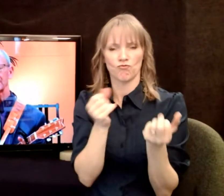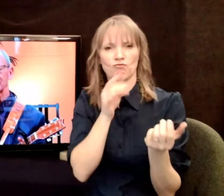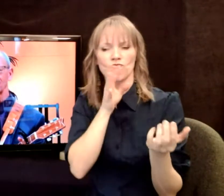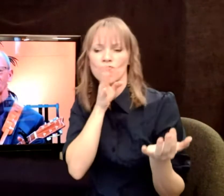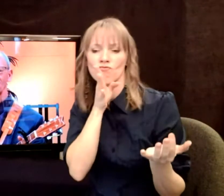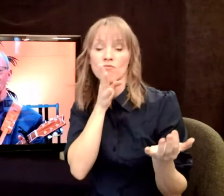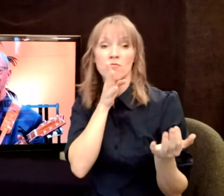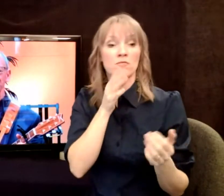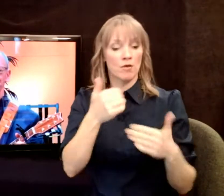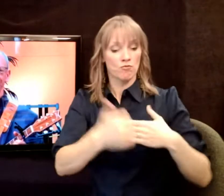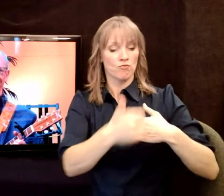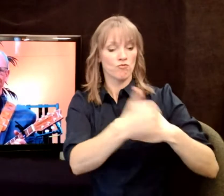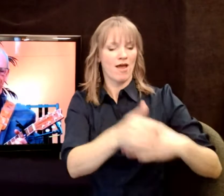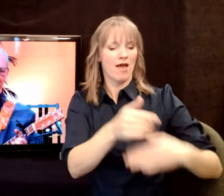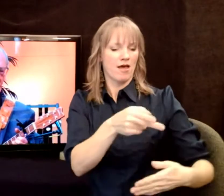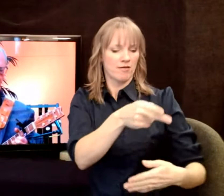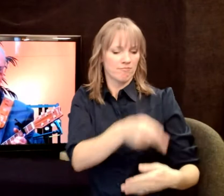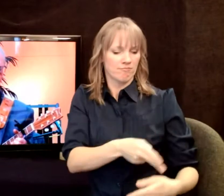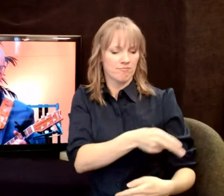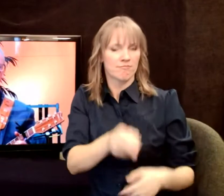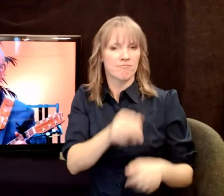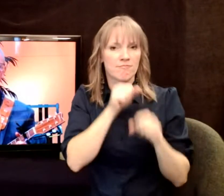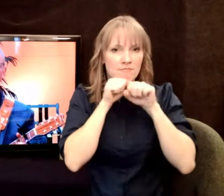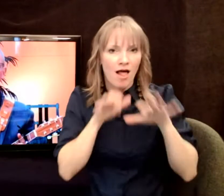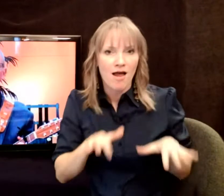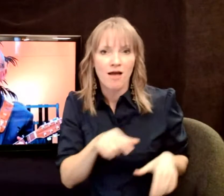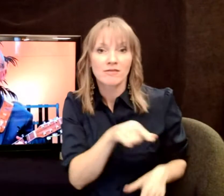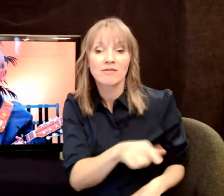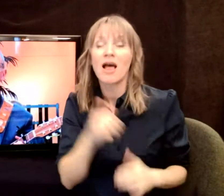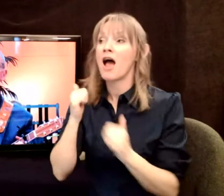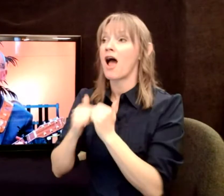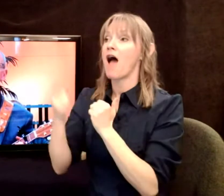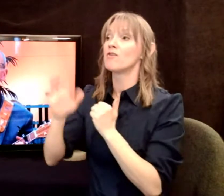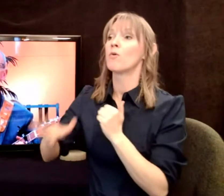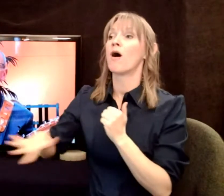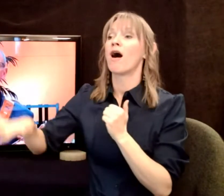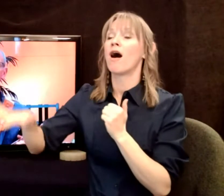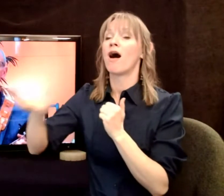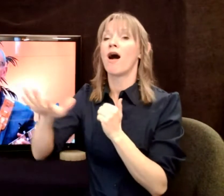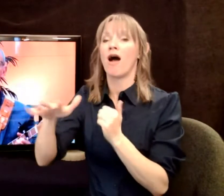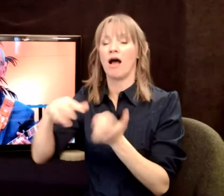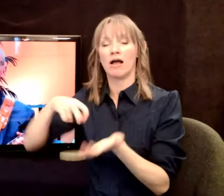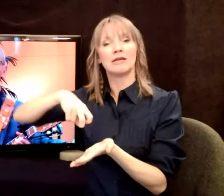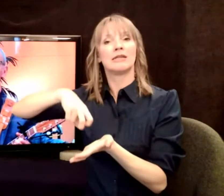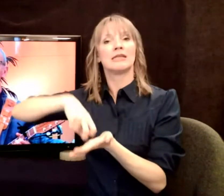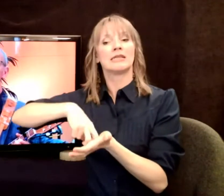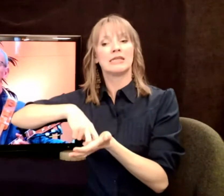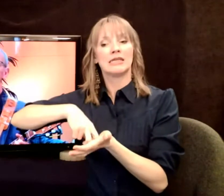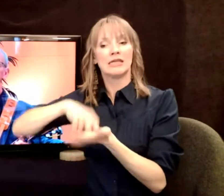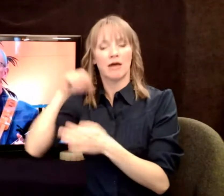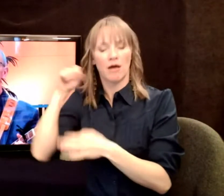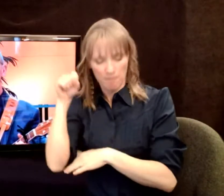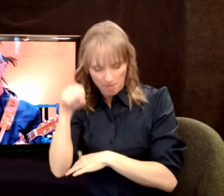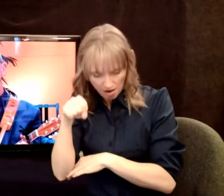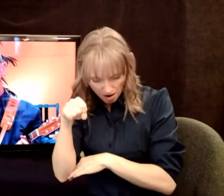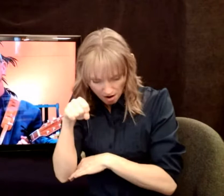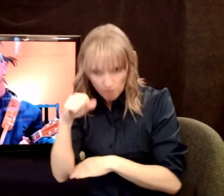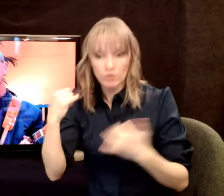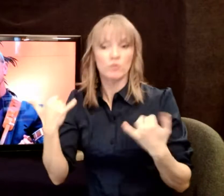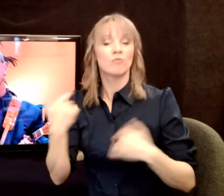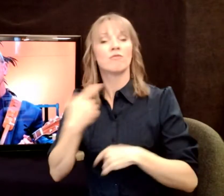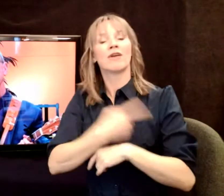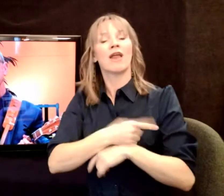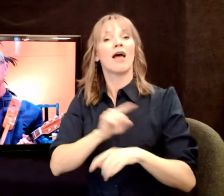consecrate the holy bread. Everyone would kneel and bow. Today the only